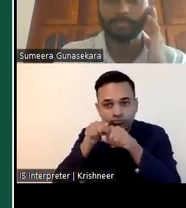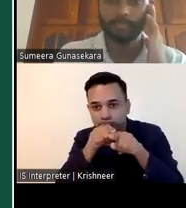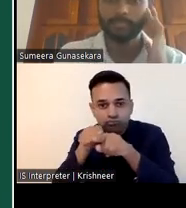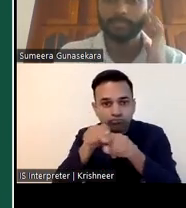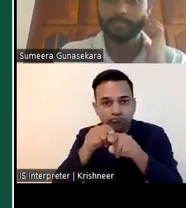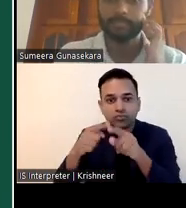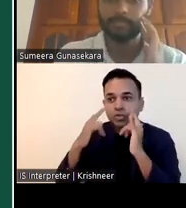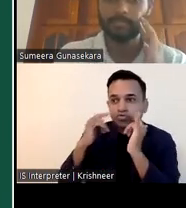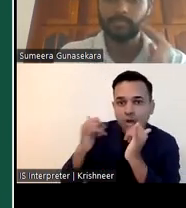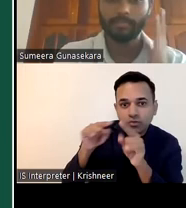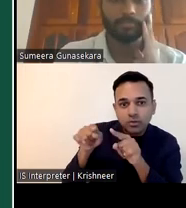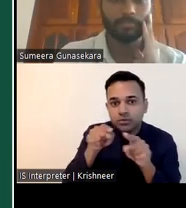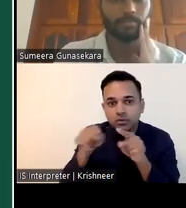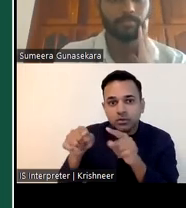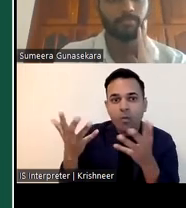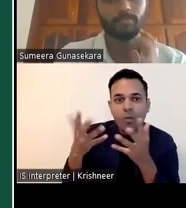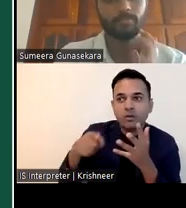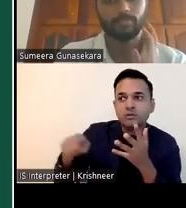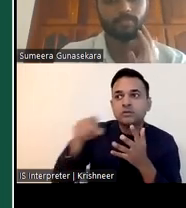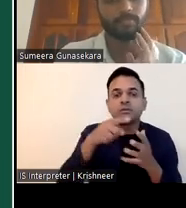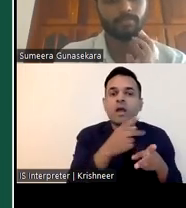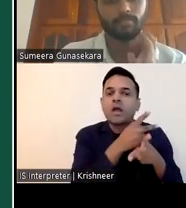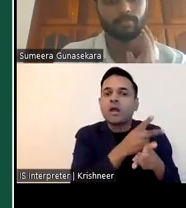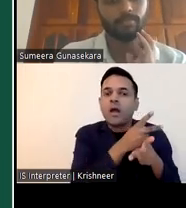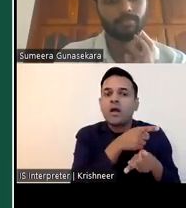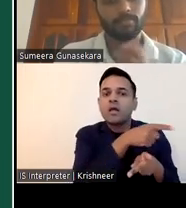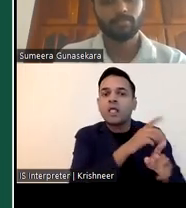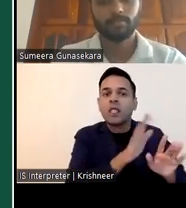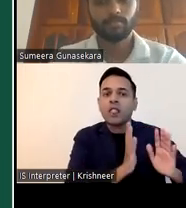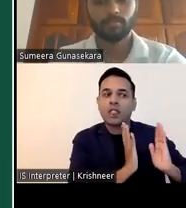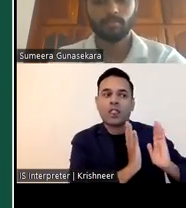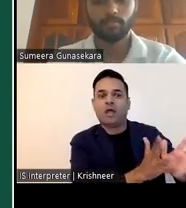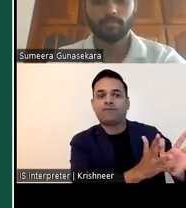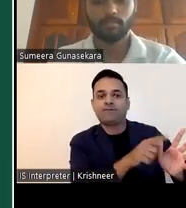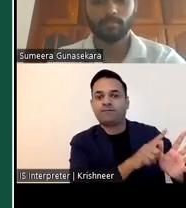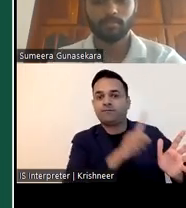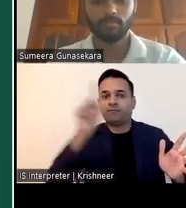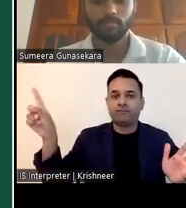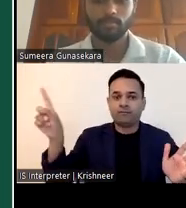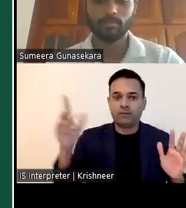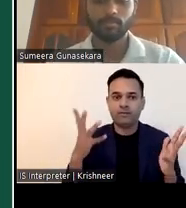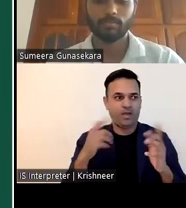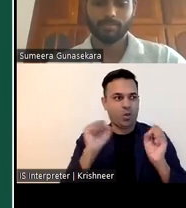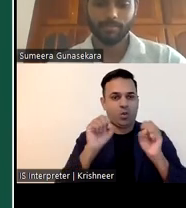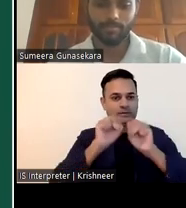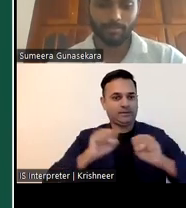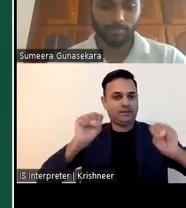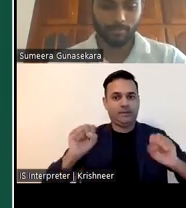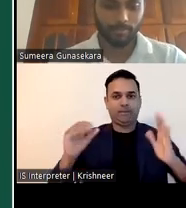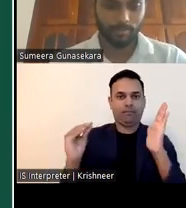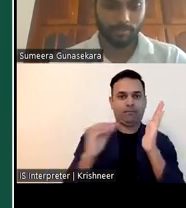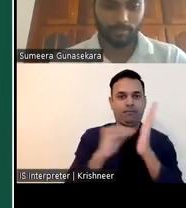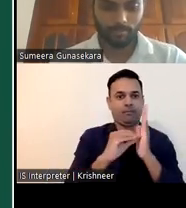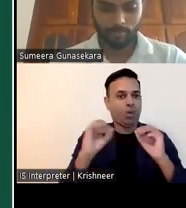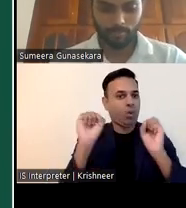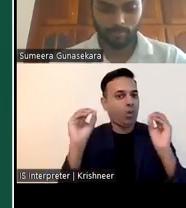disability for higher studies, which I have seen here. So the problems began when they reach out to the society. So regarding